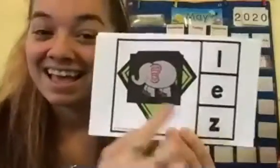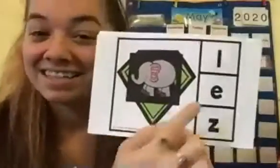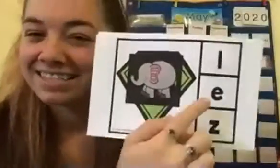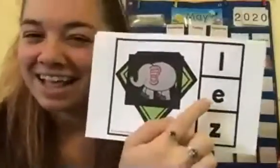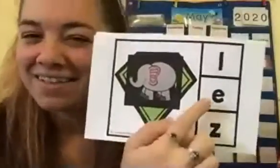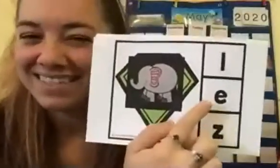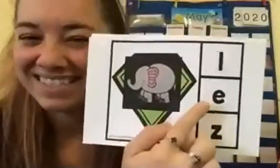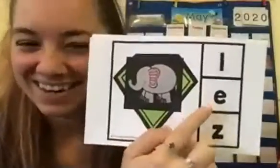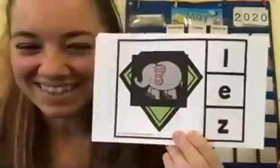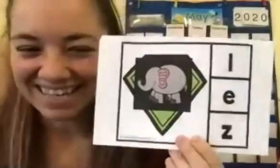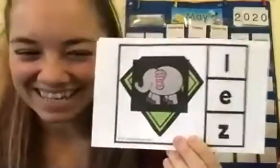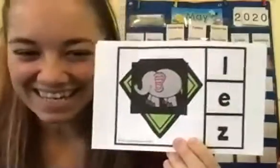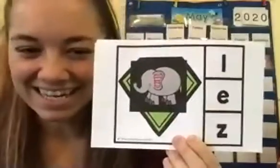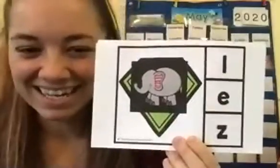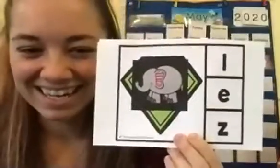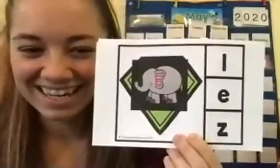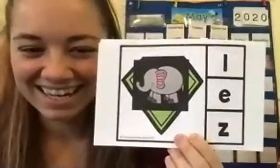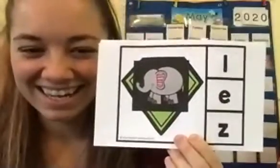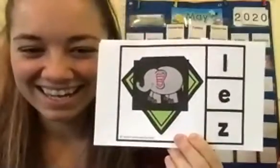Does elephant start with an E?